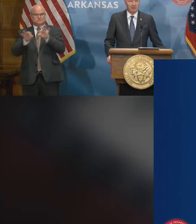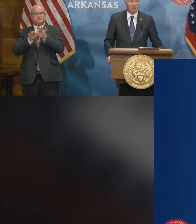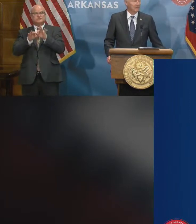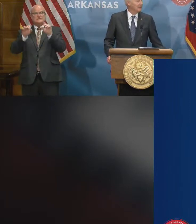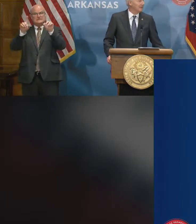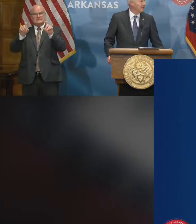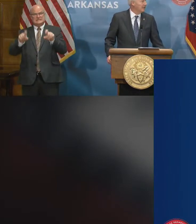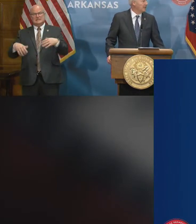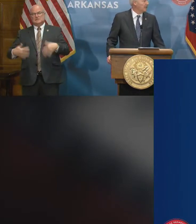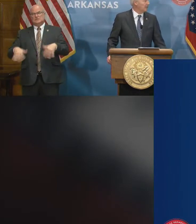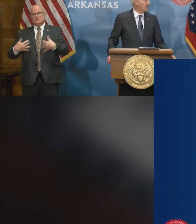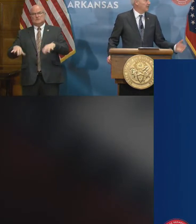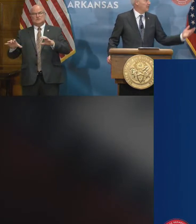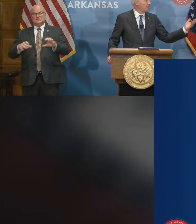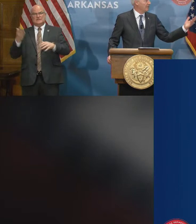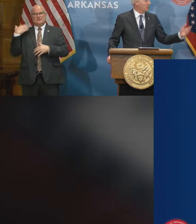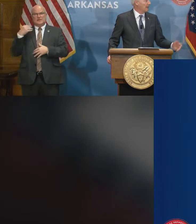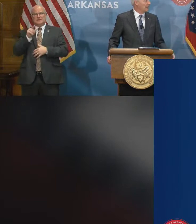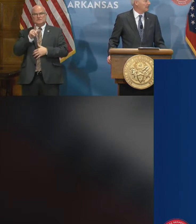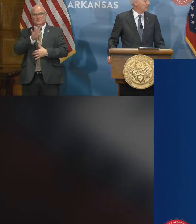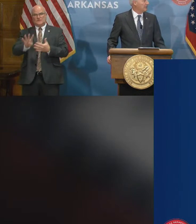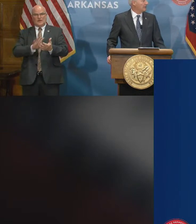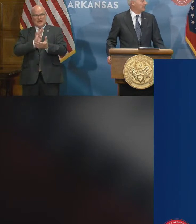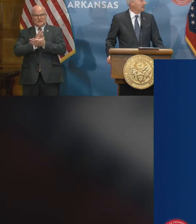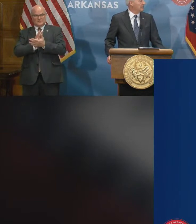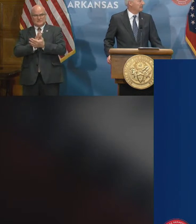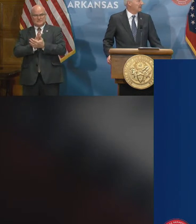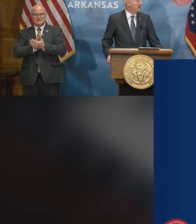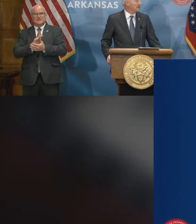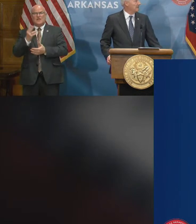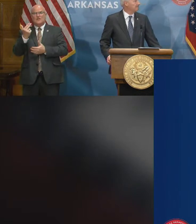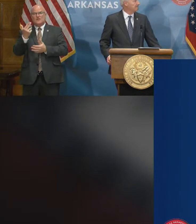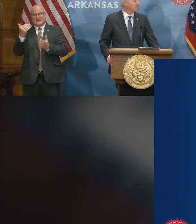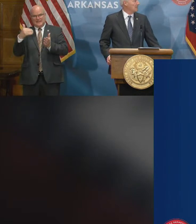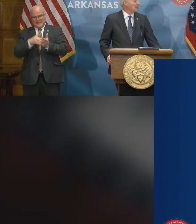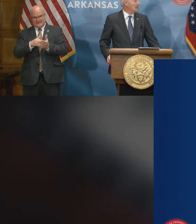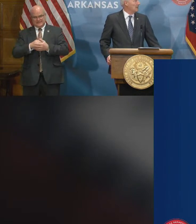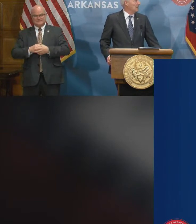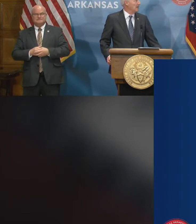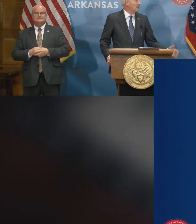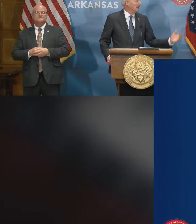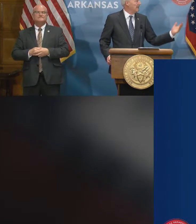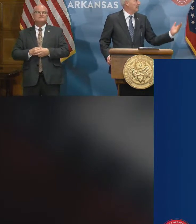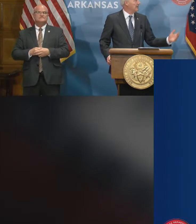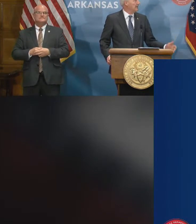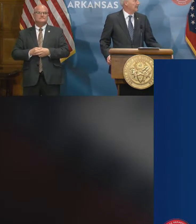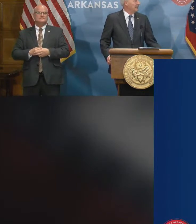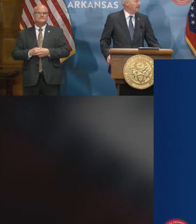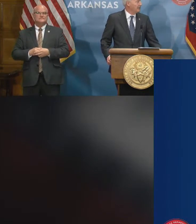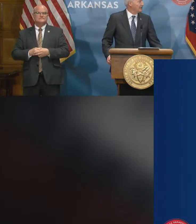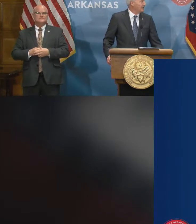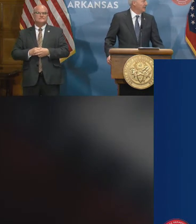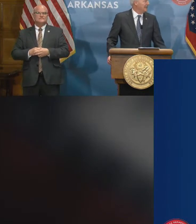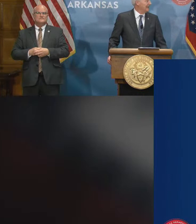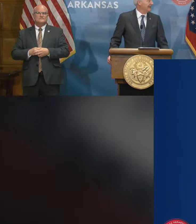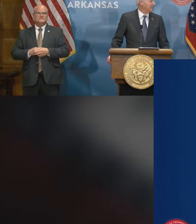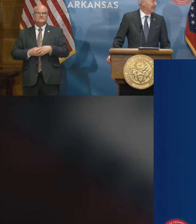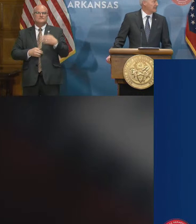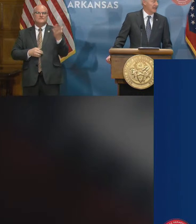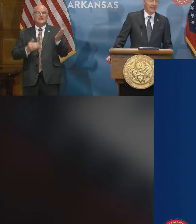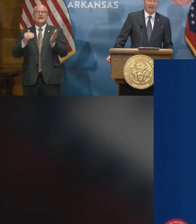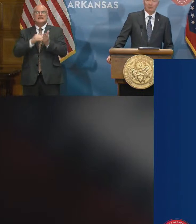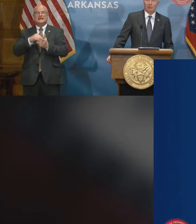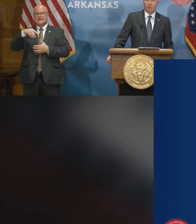of tests that were done over the last 24 hours, over 13,000. And then you can see